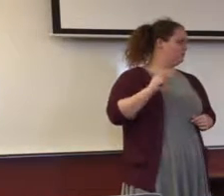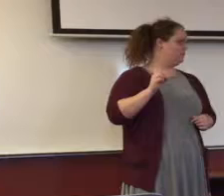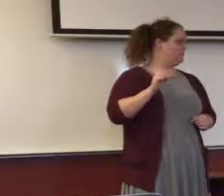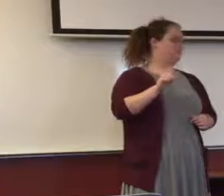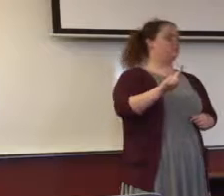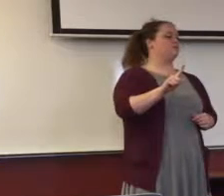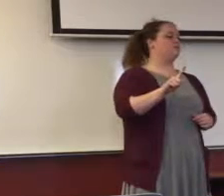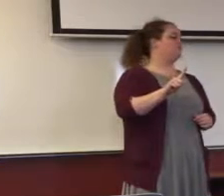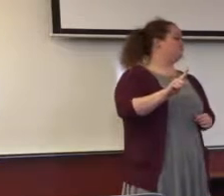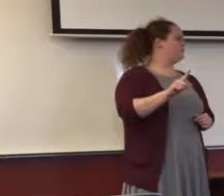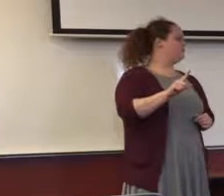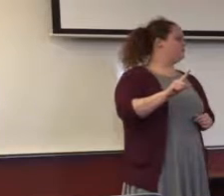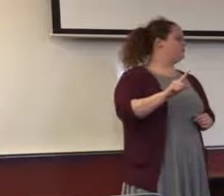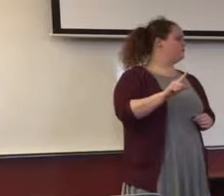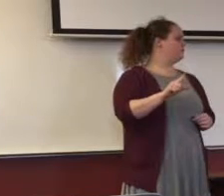Bachtel. Like Bach and then toe.